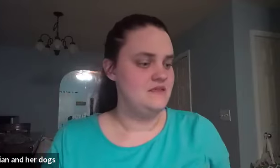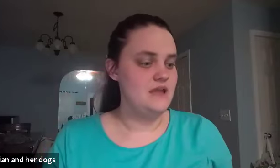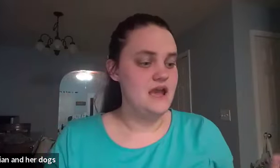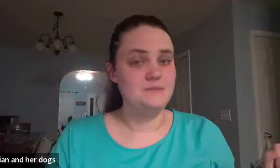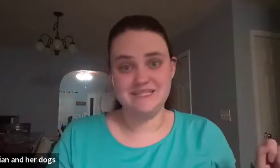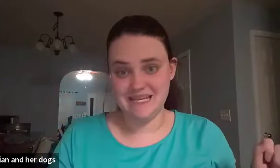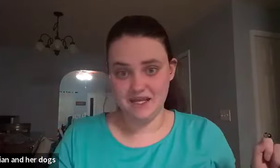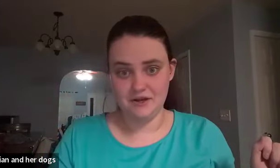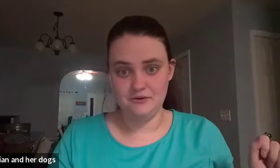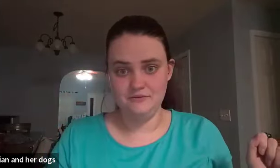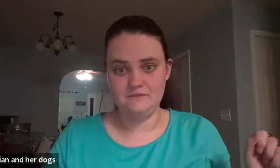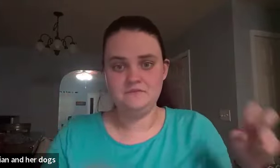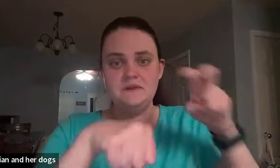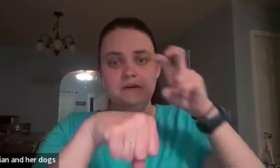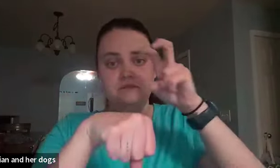Then we had potato,